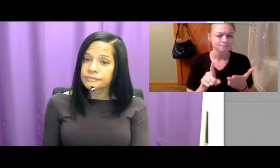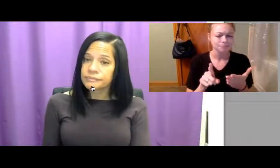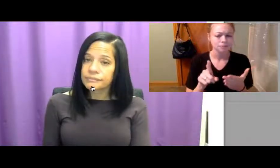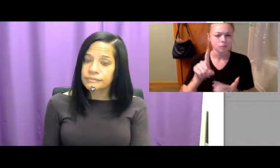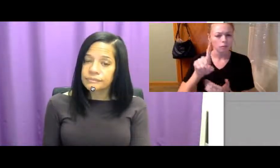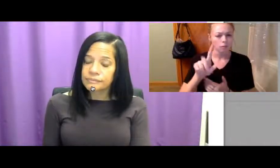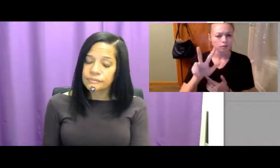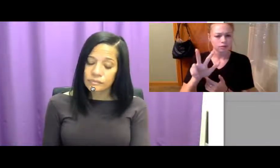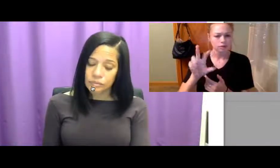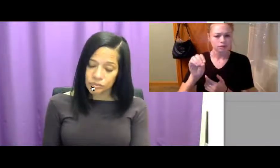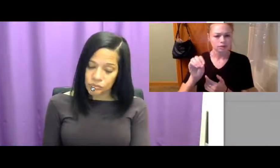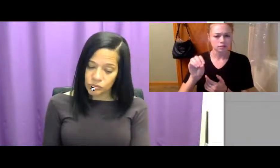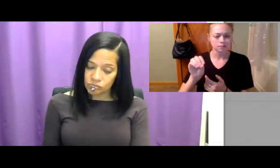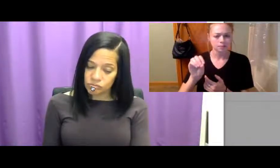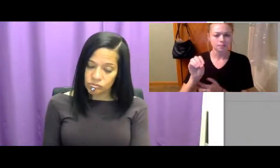It's